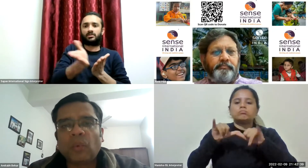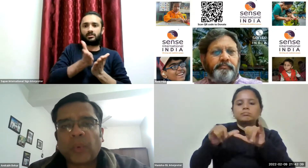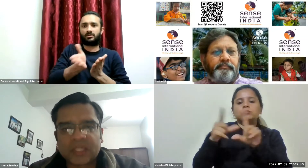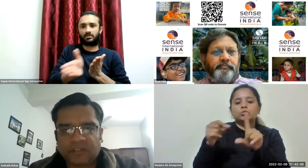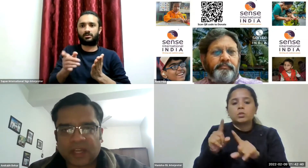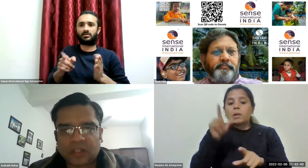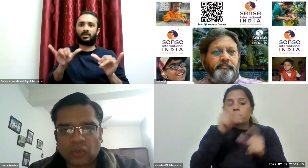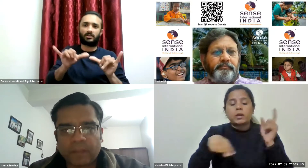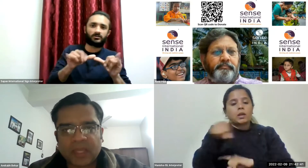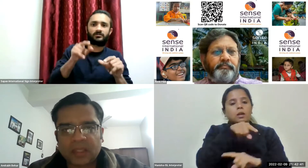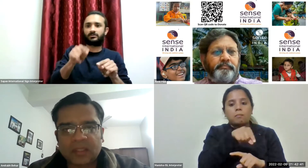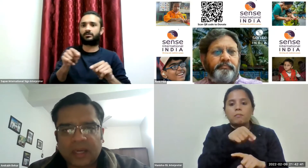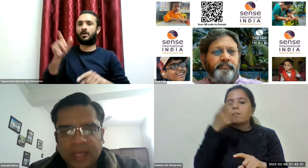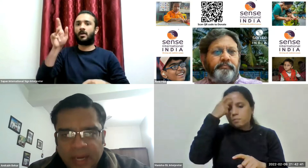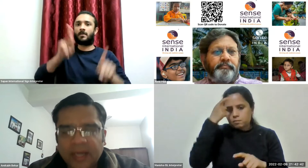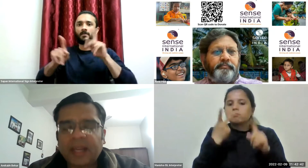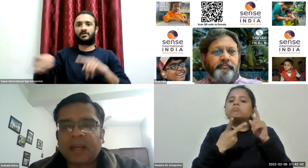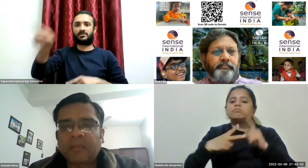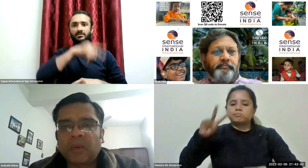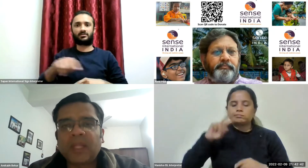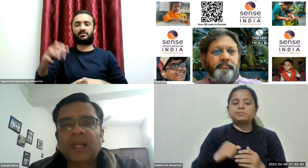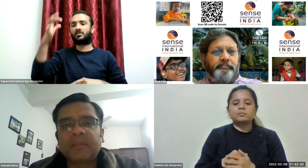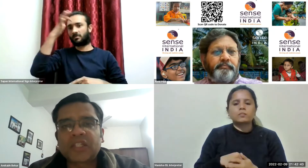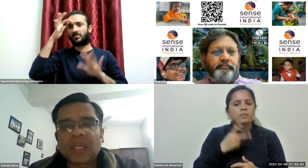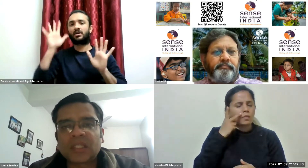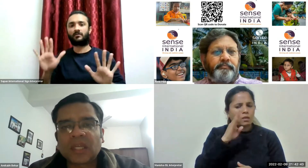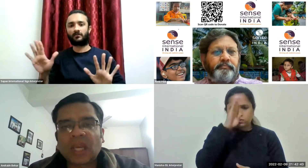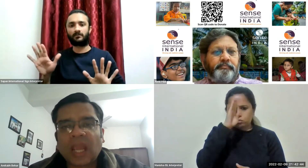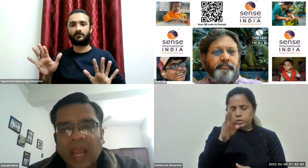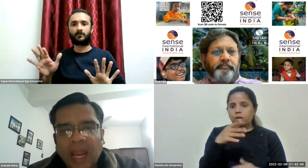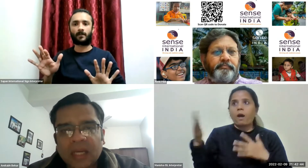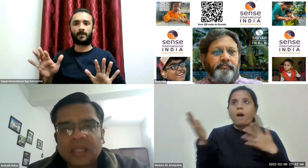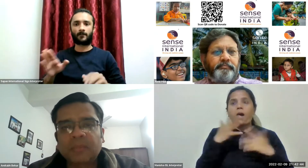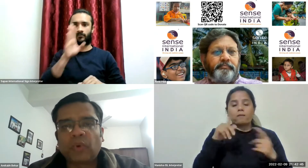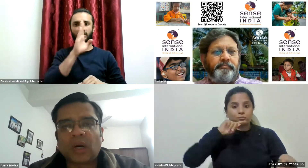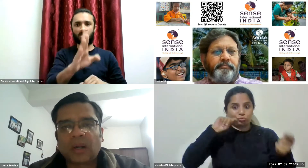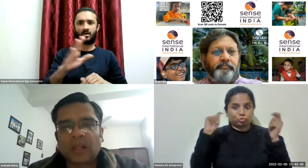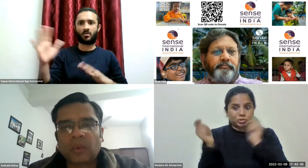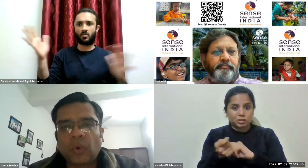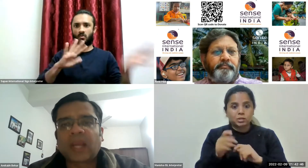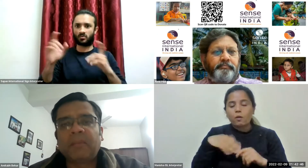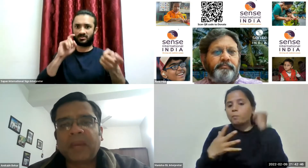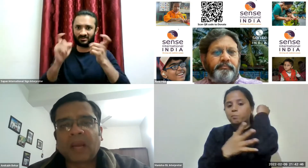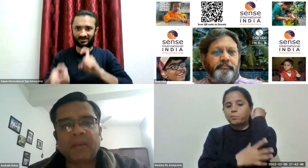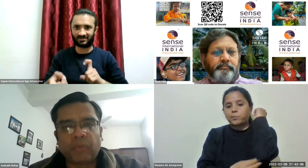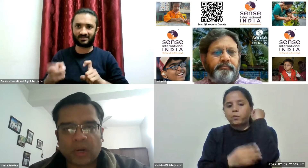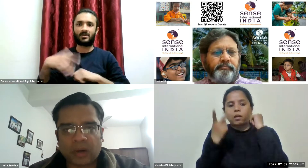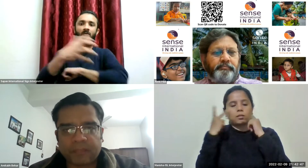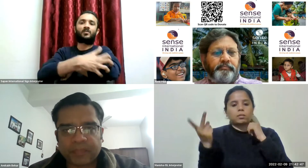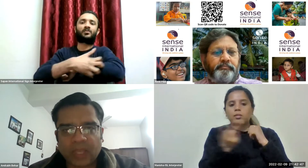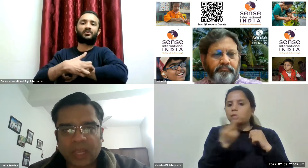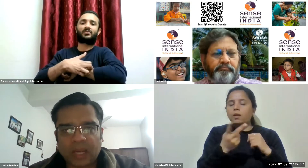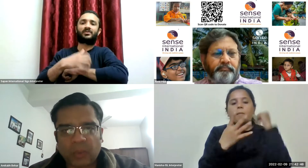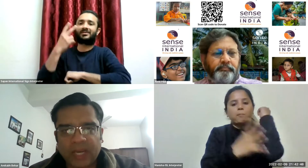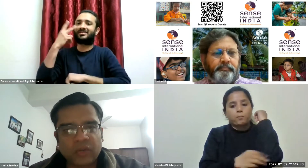getting the worst affected. So there's a direct link between climate change and the poor, who are becoming